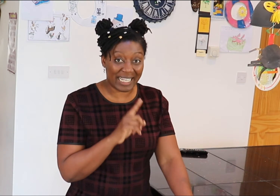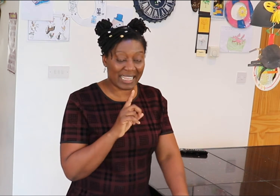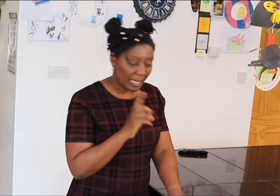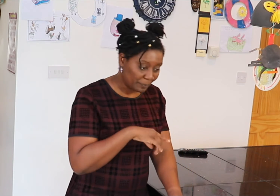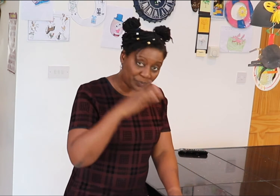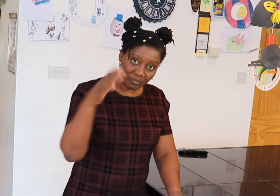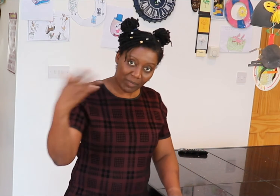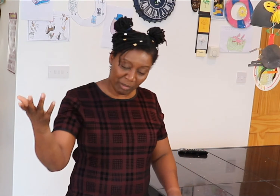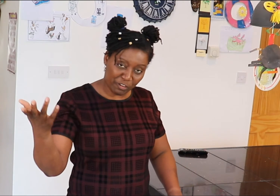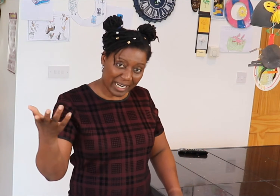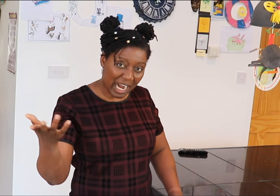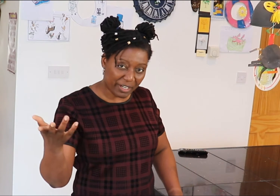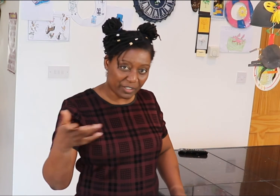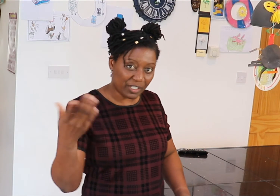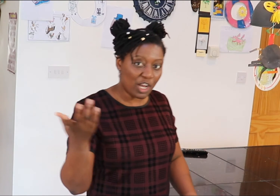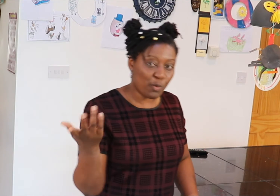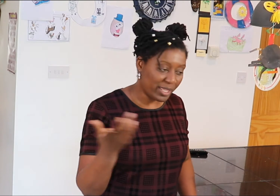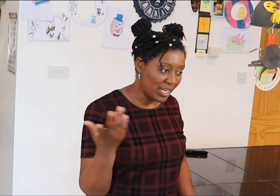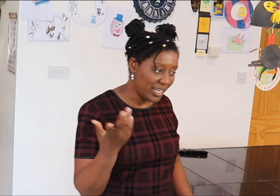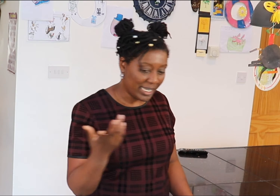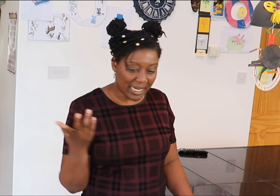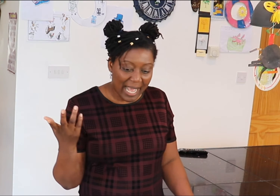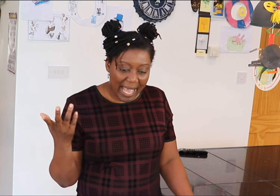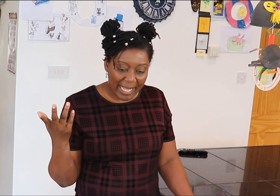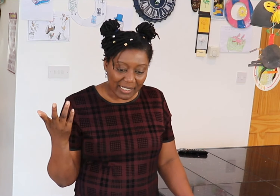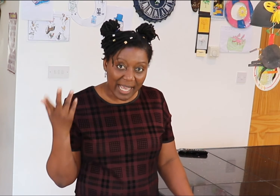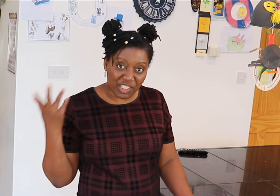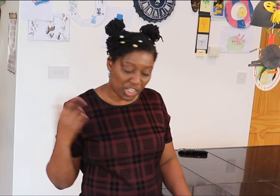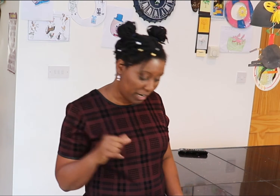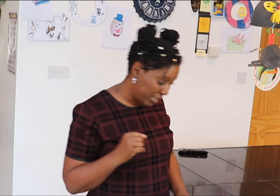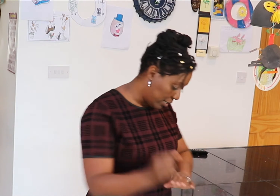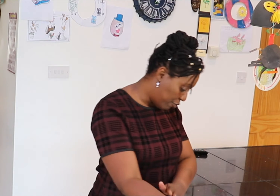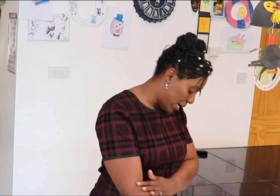in there before I carried on with the learning and sharing. Right.